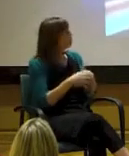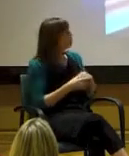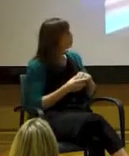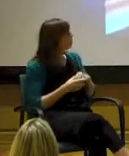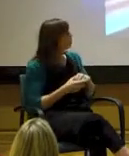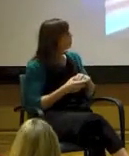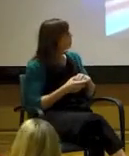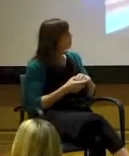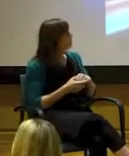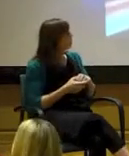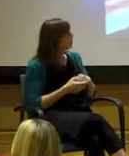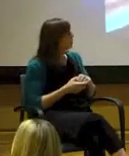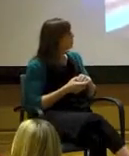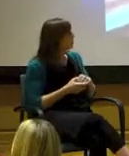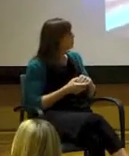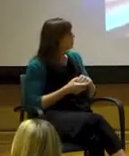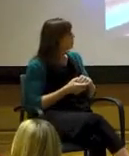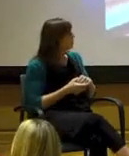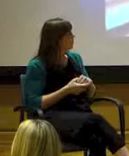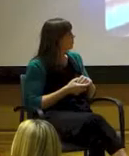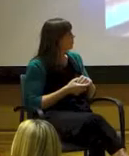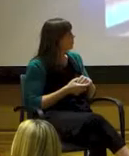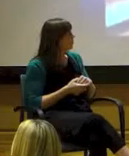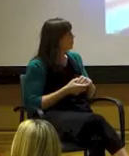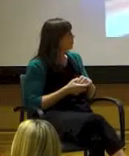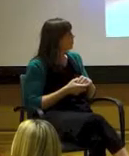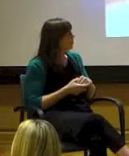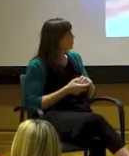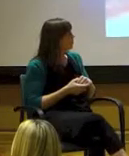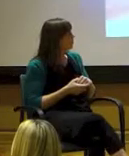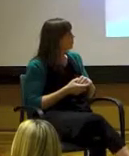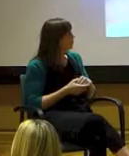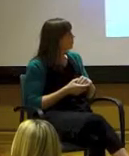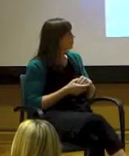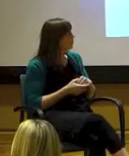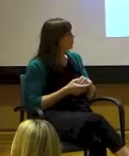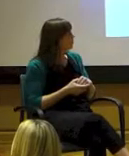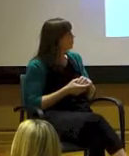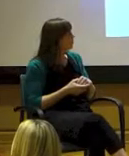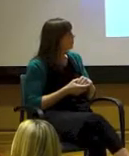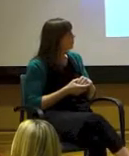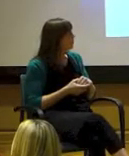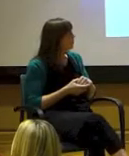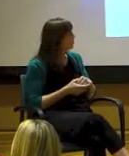is this a closure or repairing? Closure.